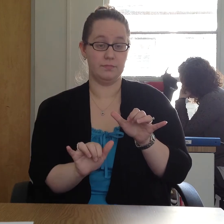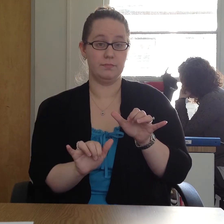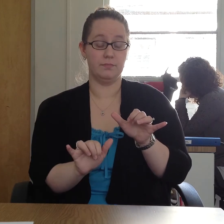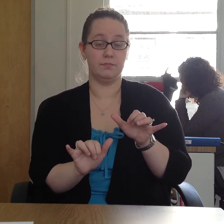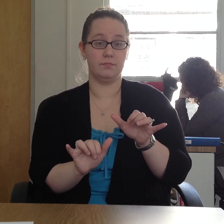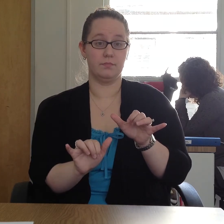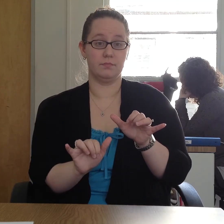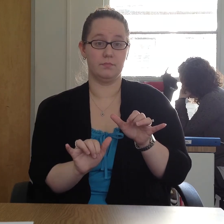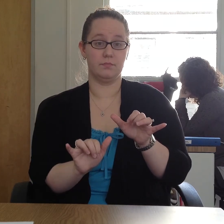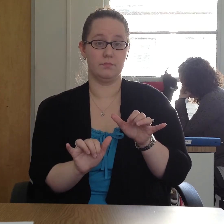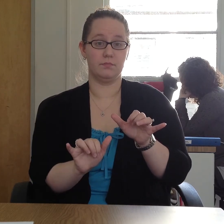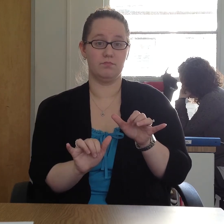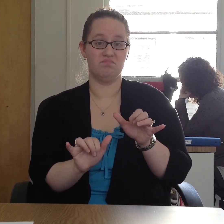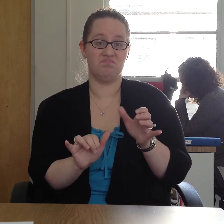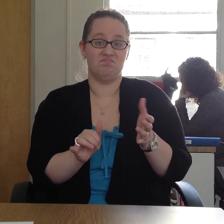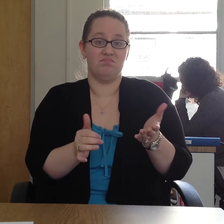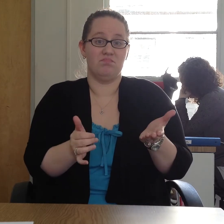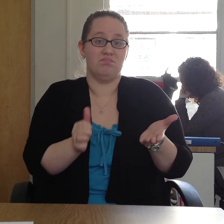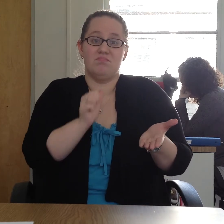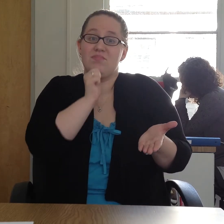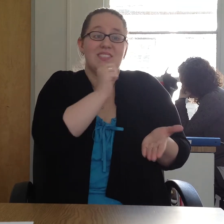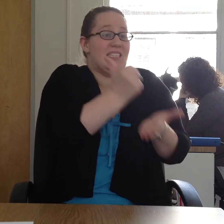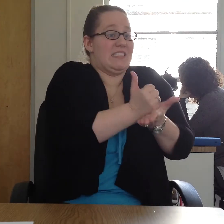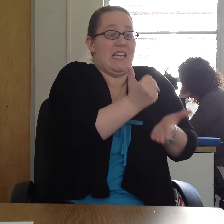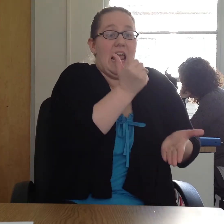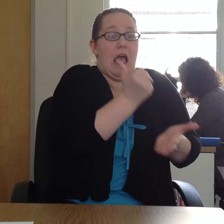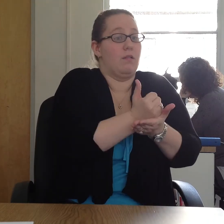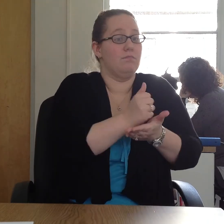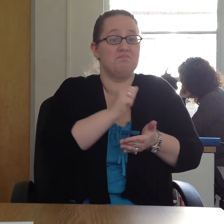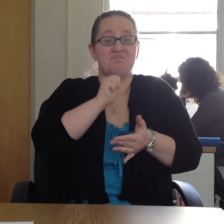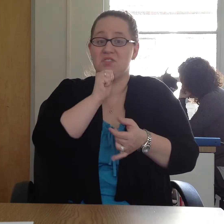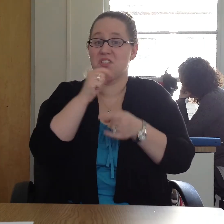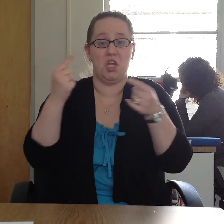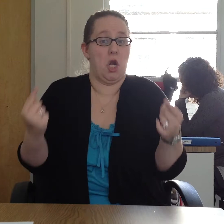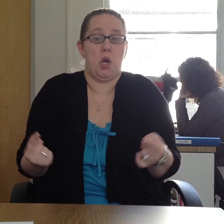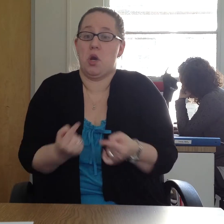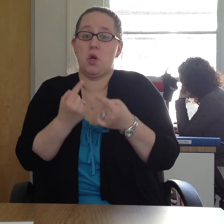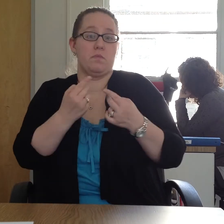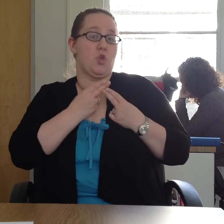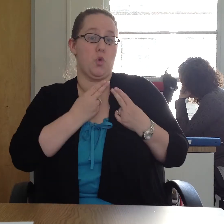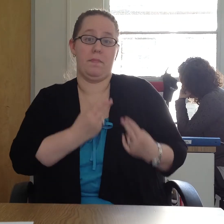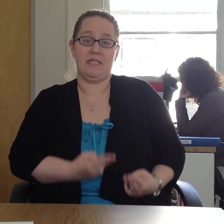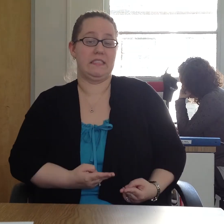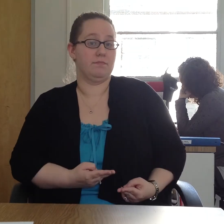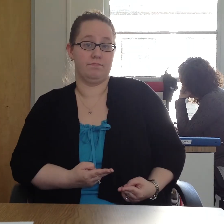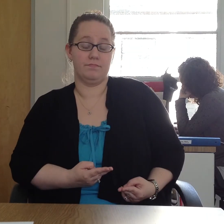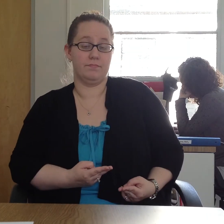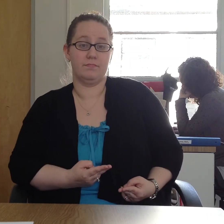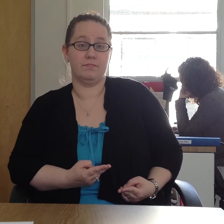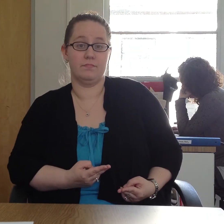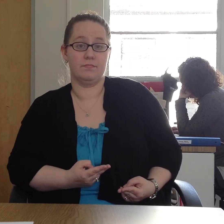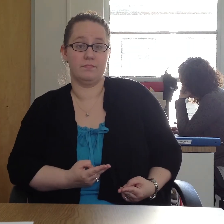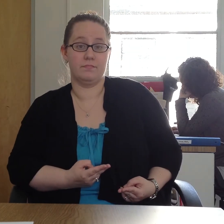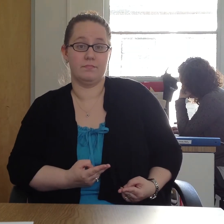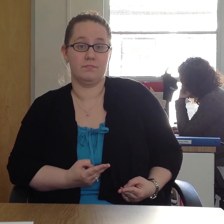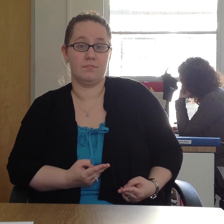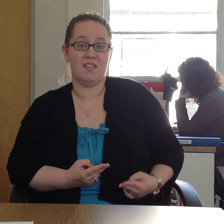Are neither helpful nor harmful to humans. Of the hundreds of thousands of strains of